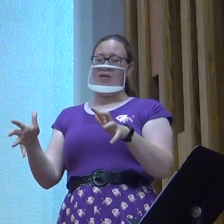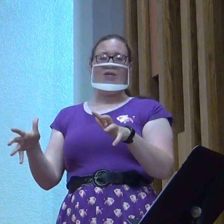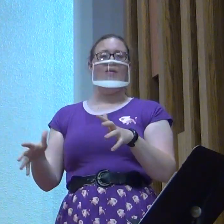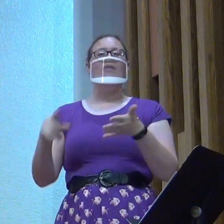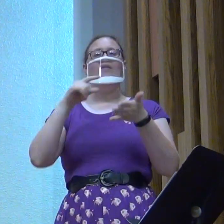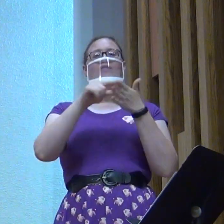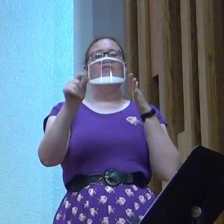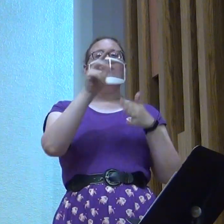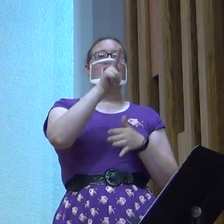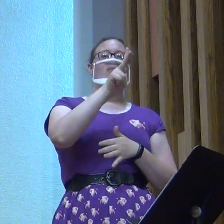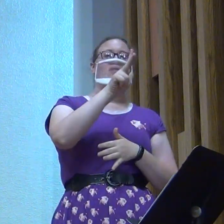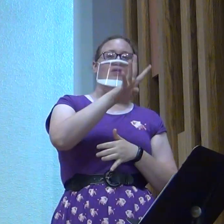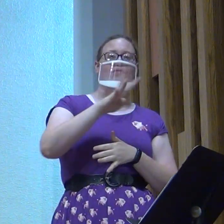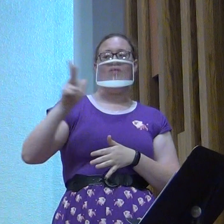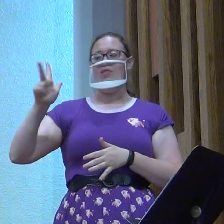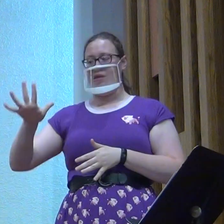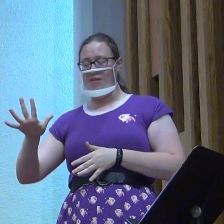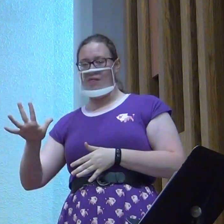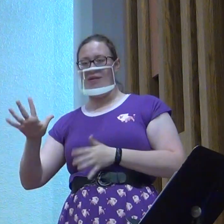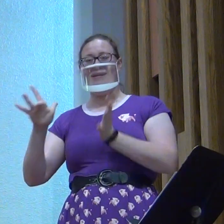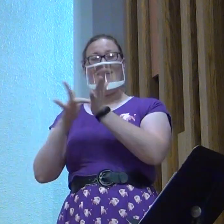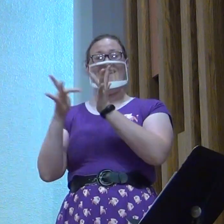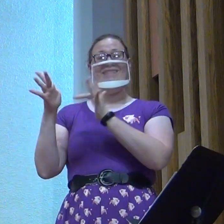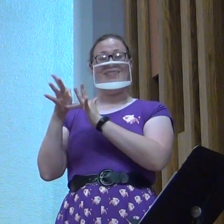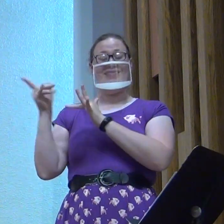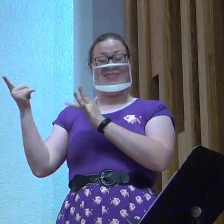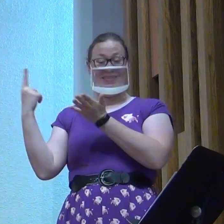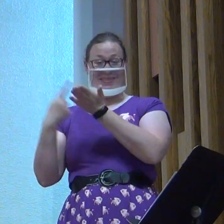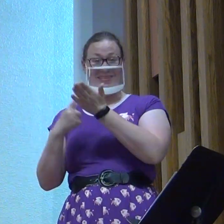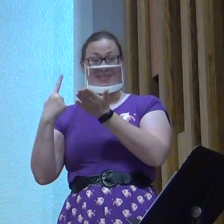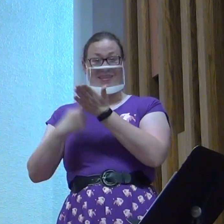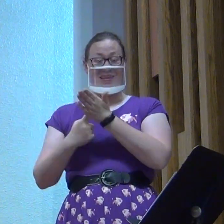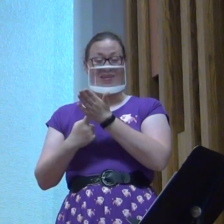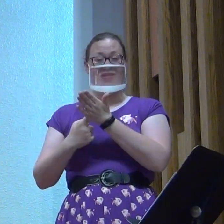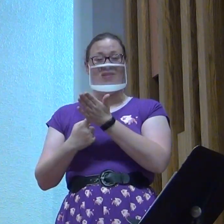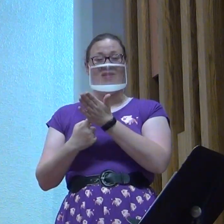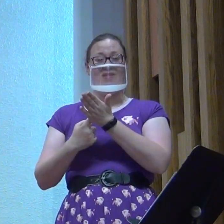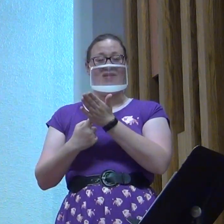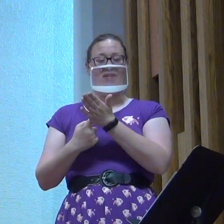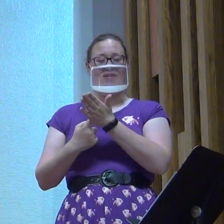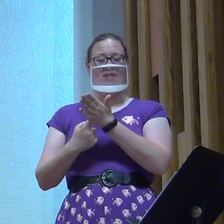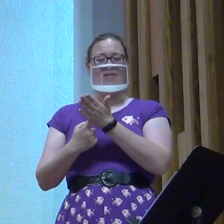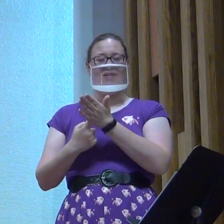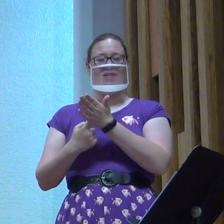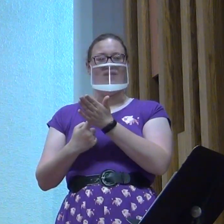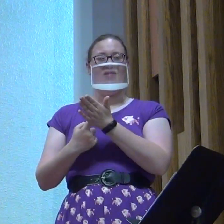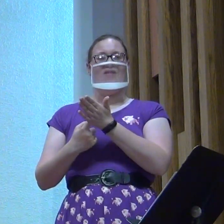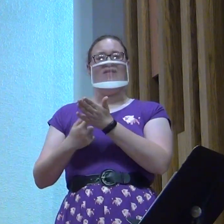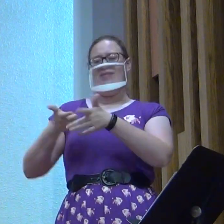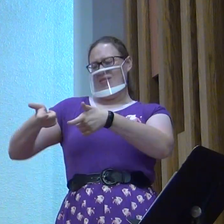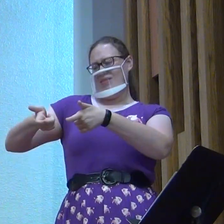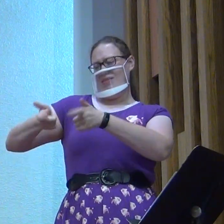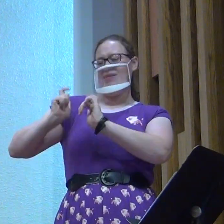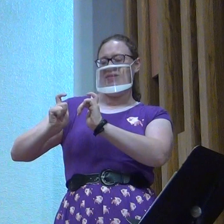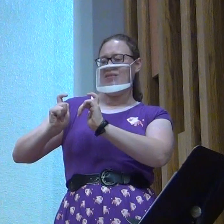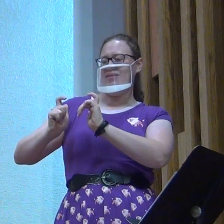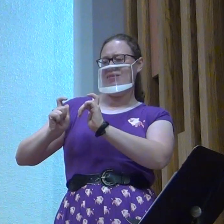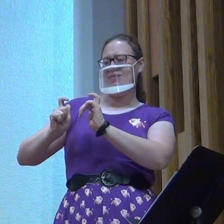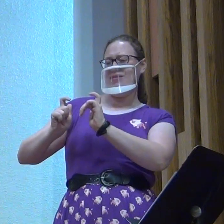verses 34 to 35, Jesus describes one effect of this sudden